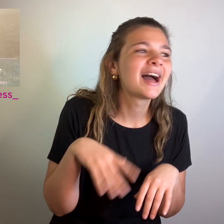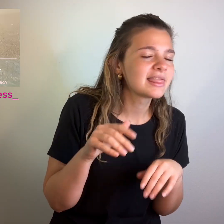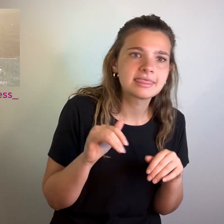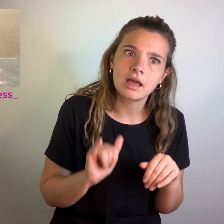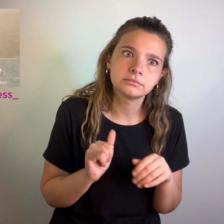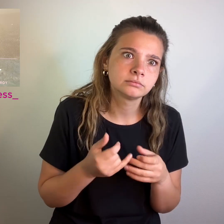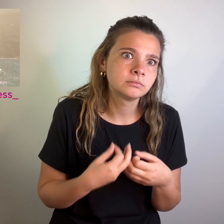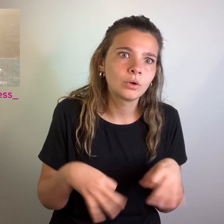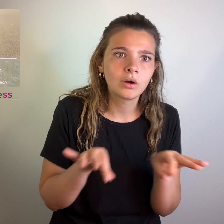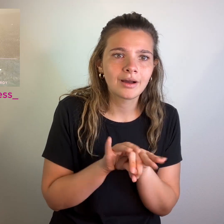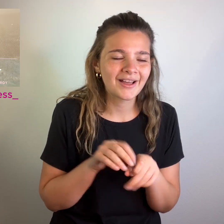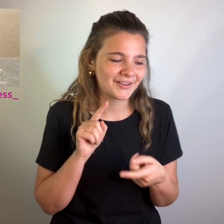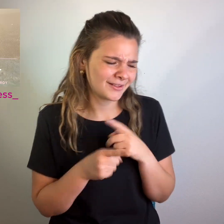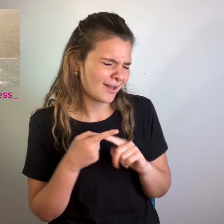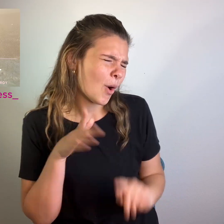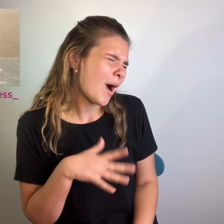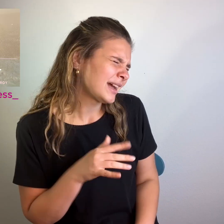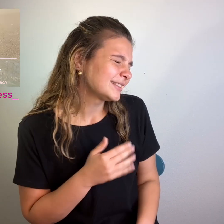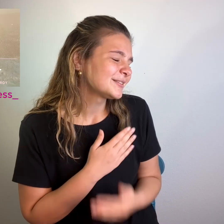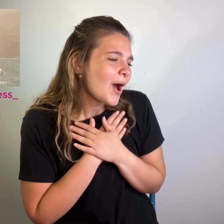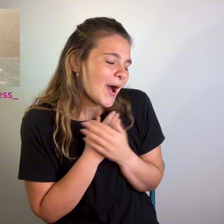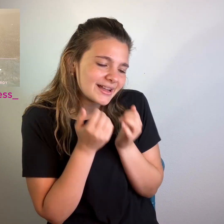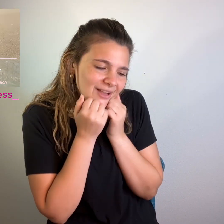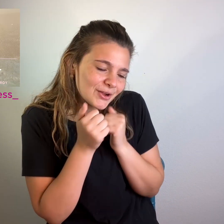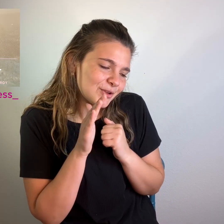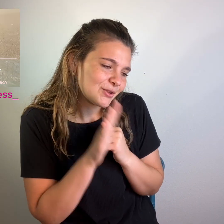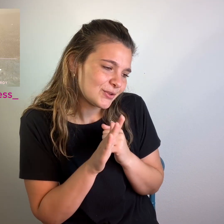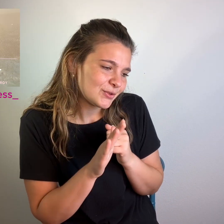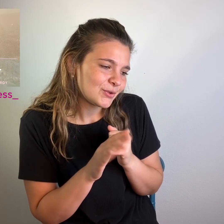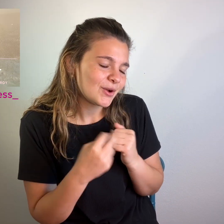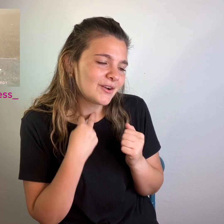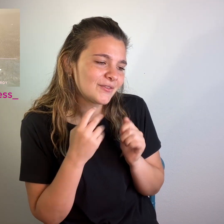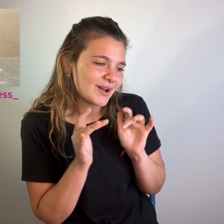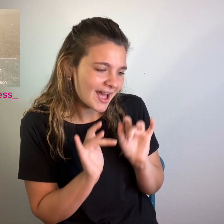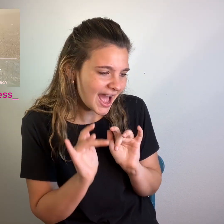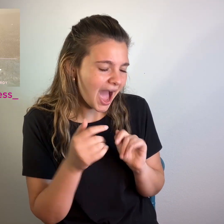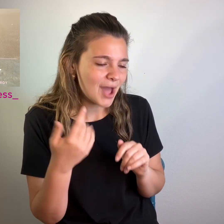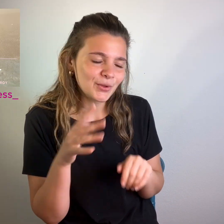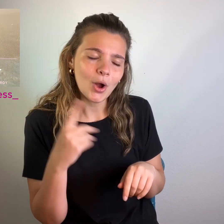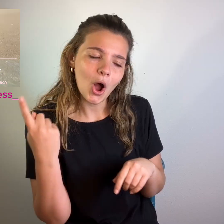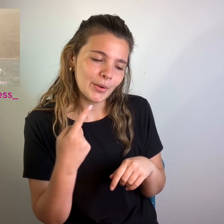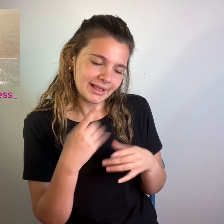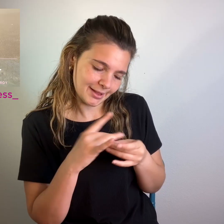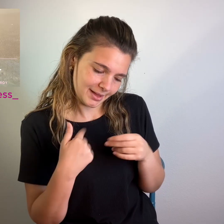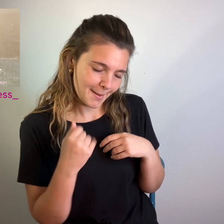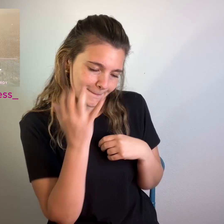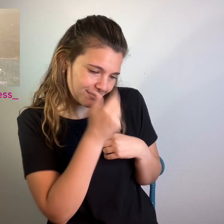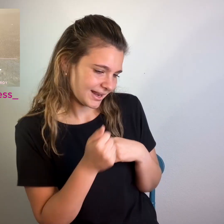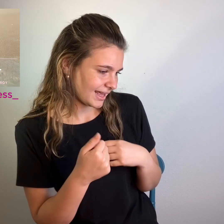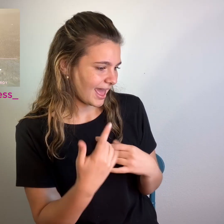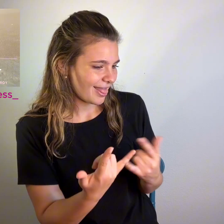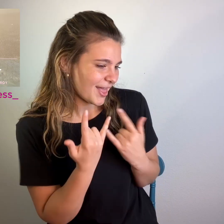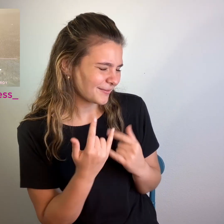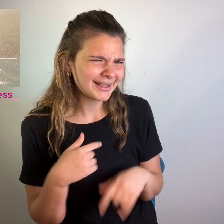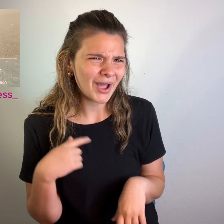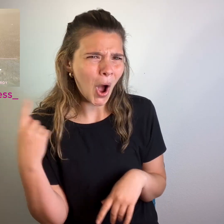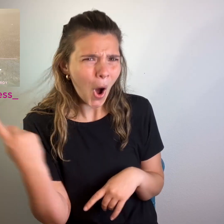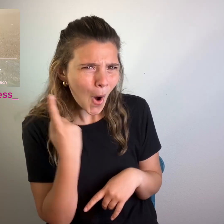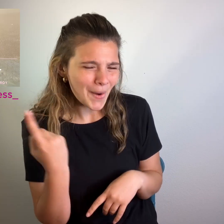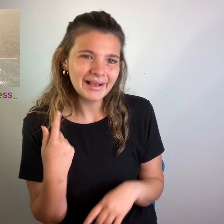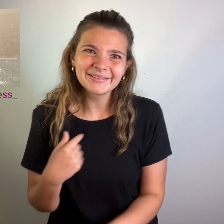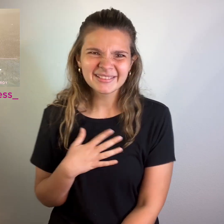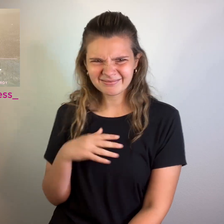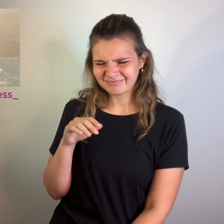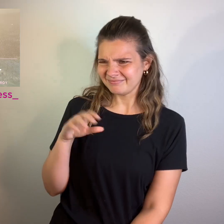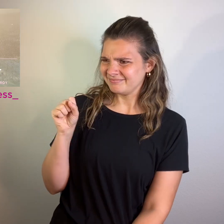was like, Sami, I love your audios because you tell me I'm pretty and you tell me you love me every time. And I responded back to her. And she was one